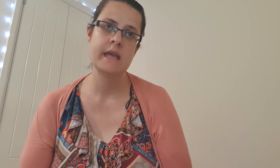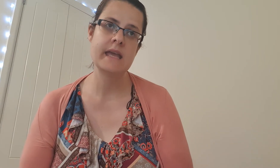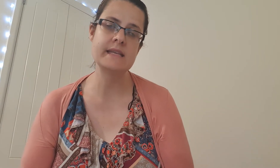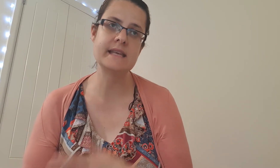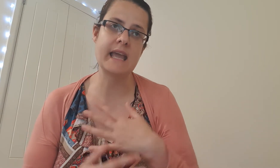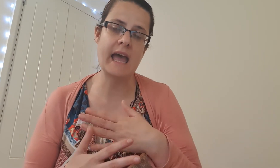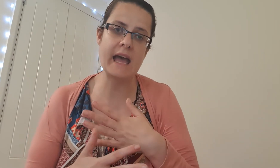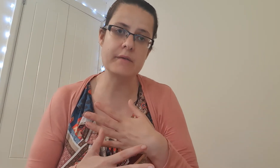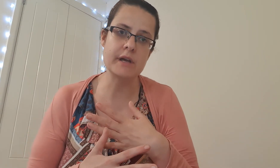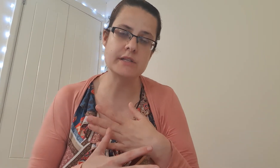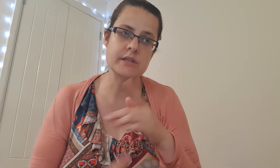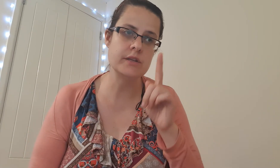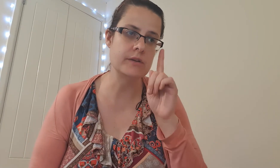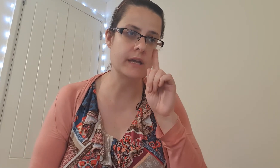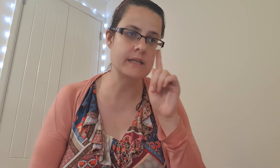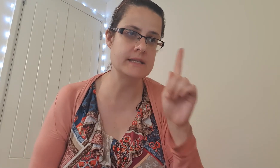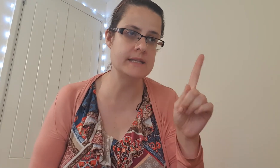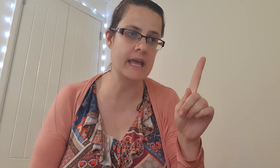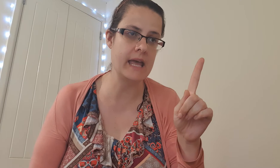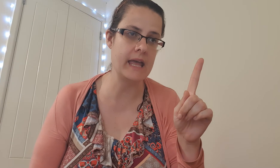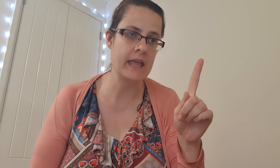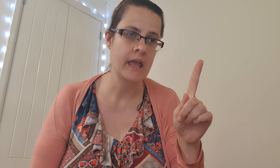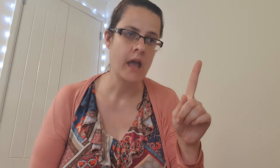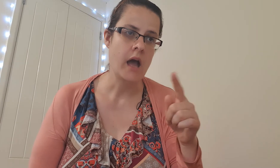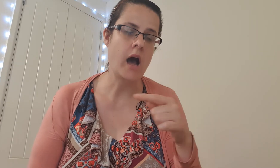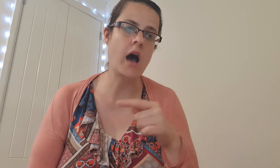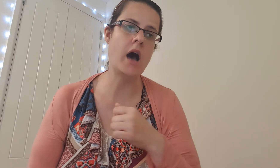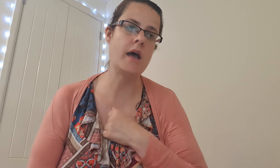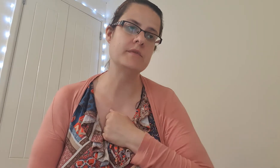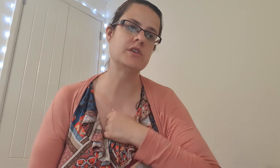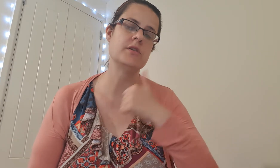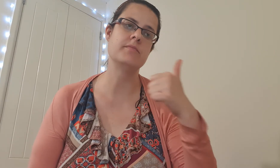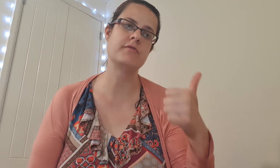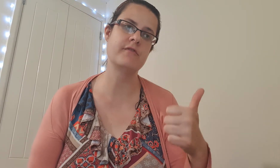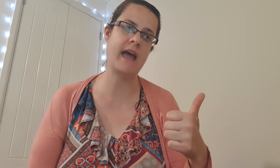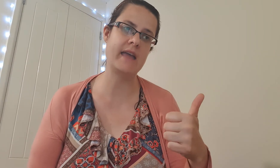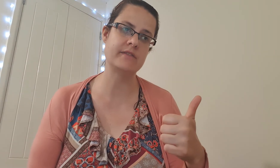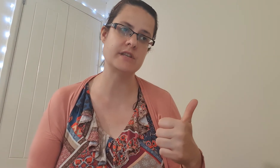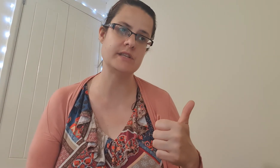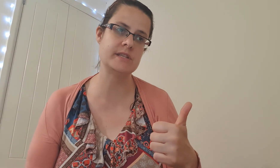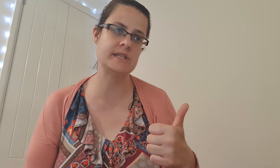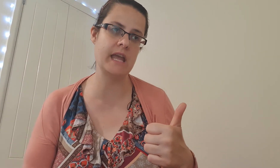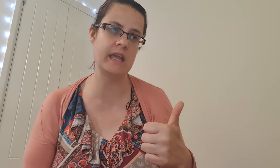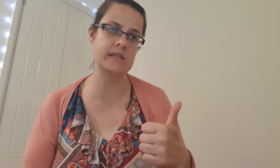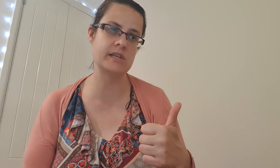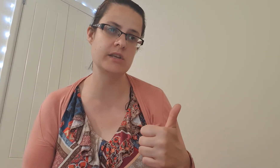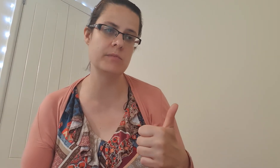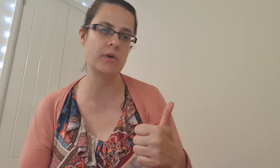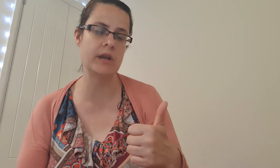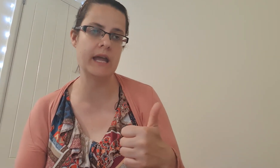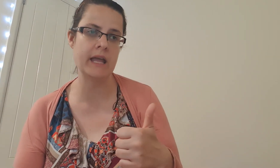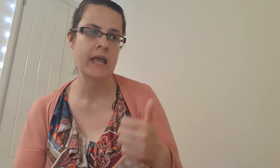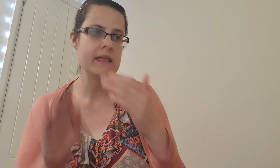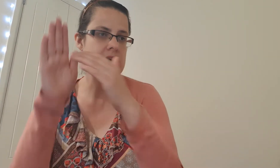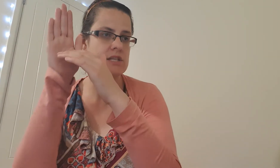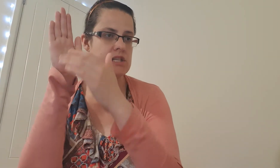He's a coward, you can see. I'm too brave to stick to morning. The